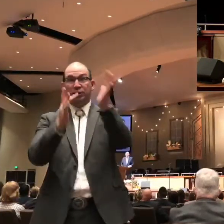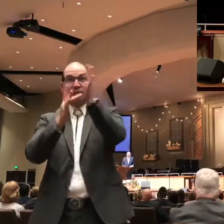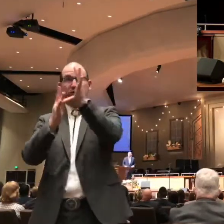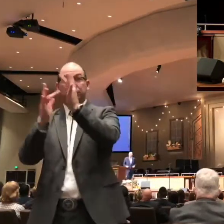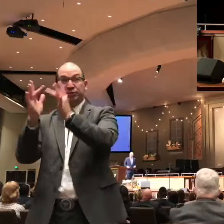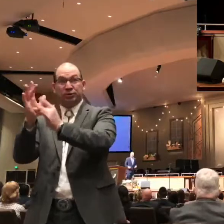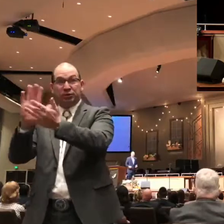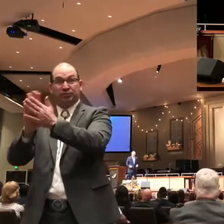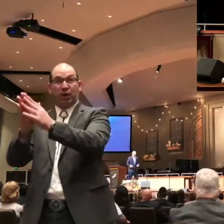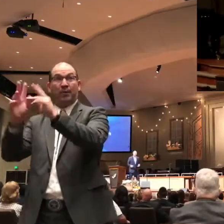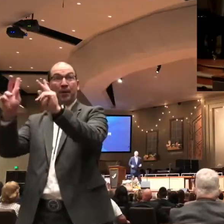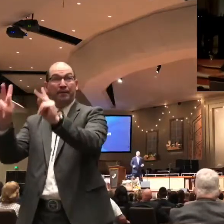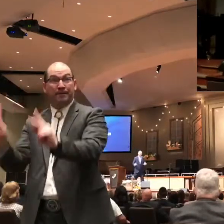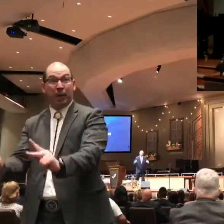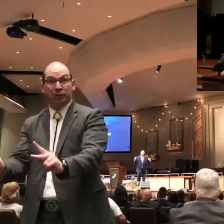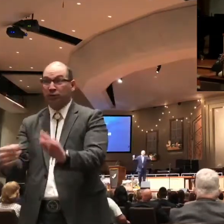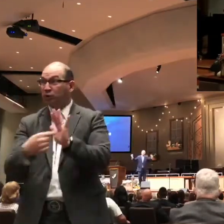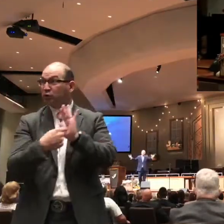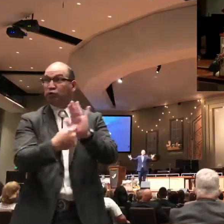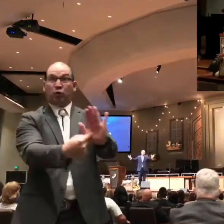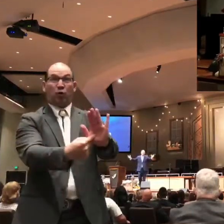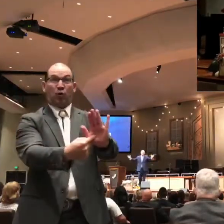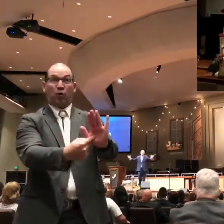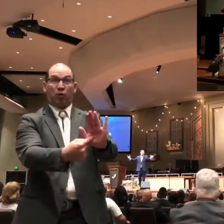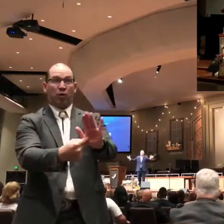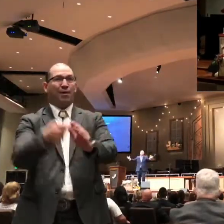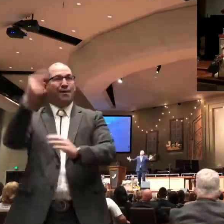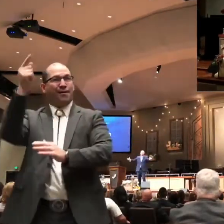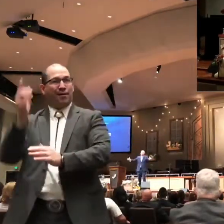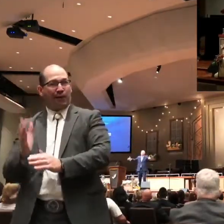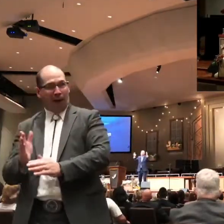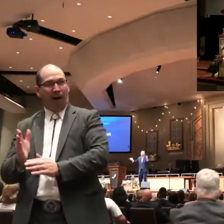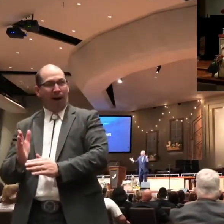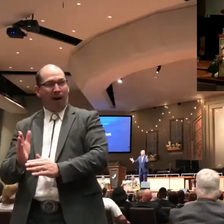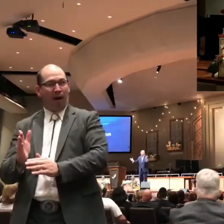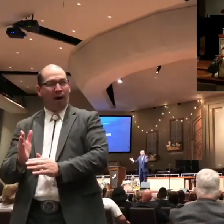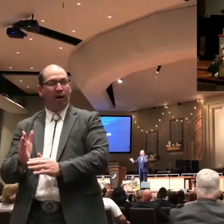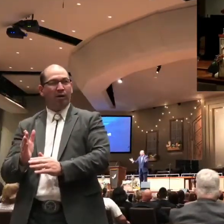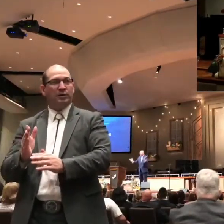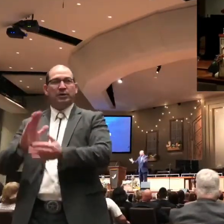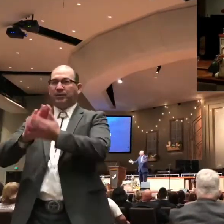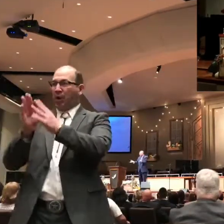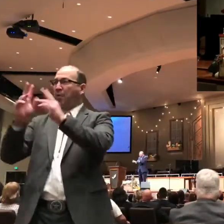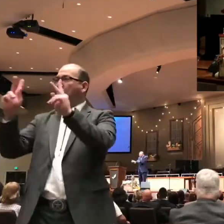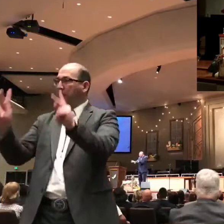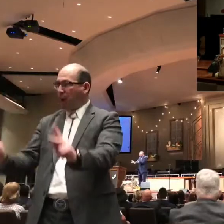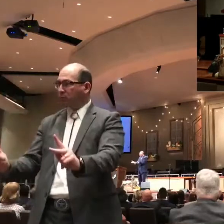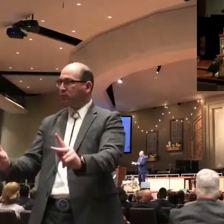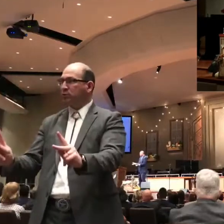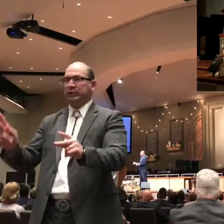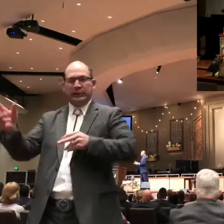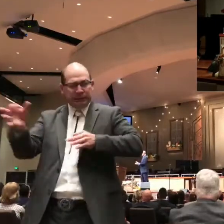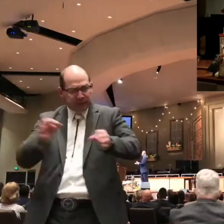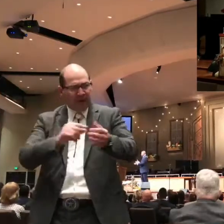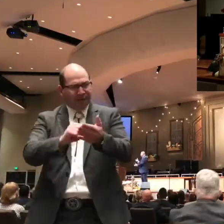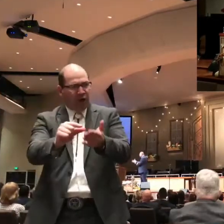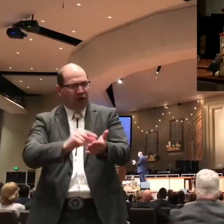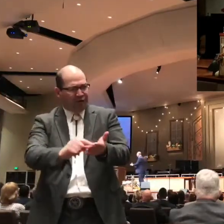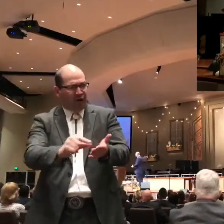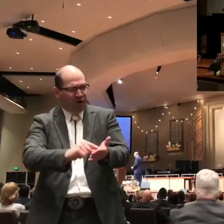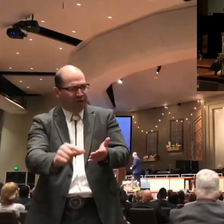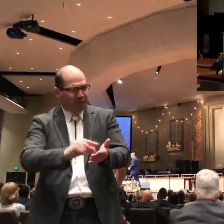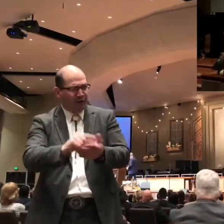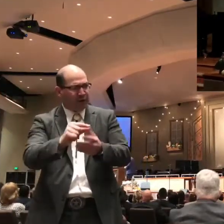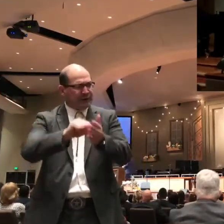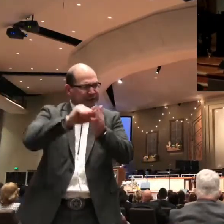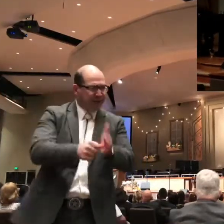us, and every time I would share with them, great is the mystery of God, of the gospel, that God was manifest in the flesh. And every time we talked about the deity